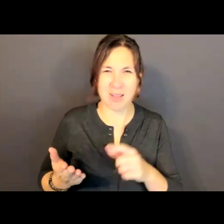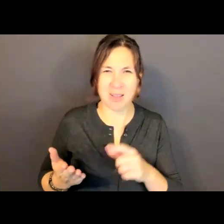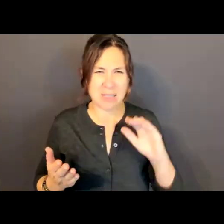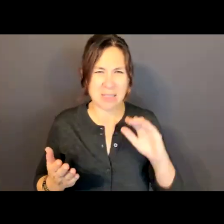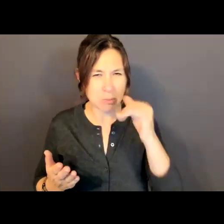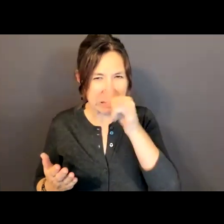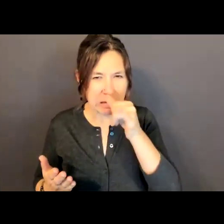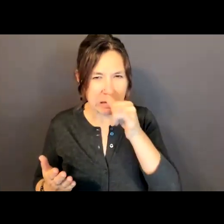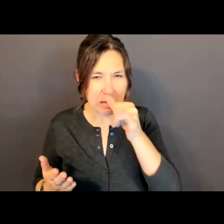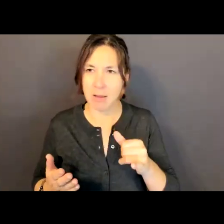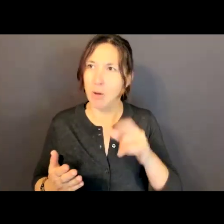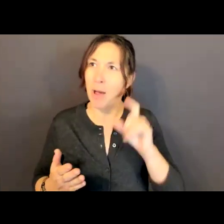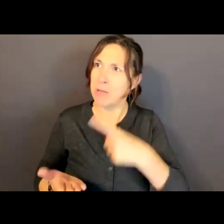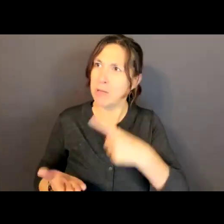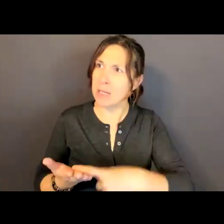after